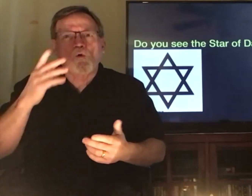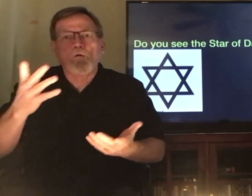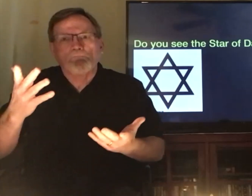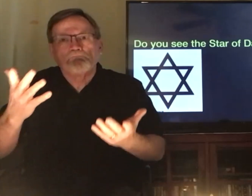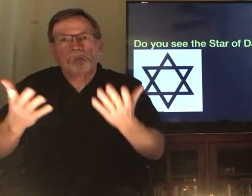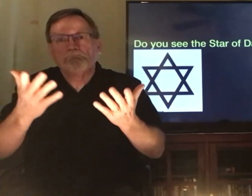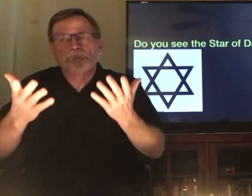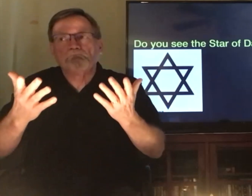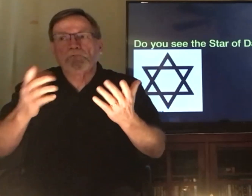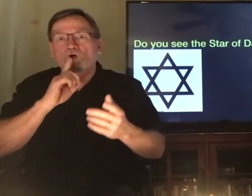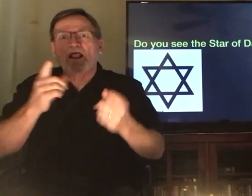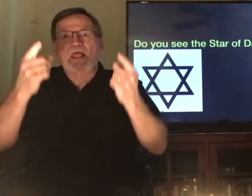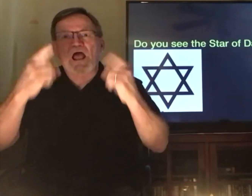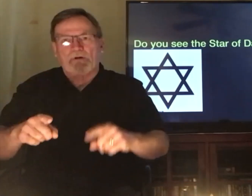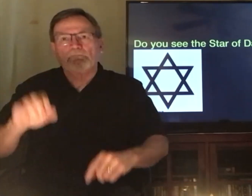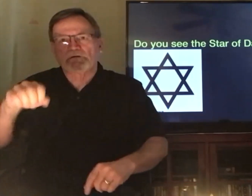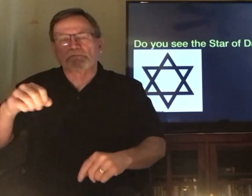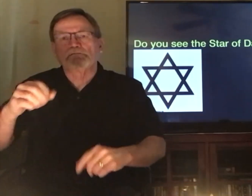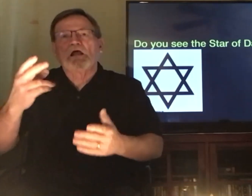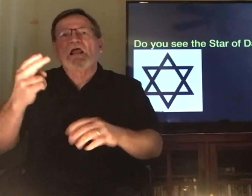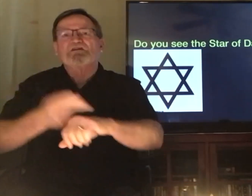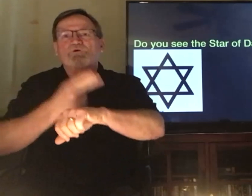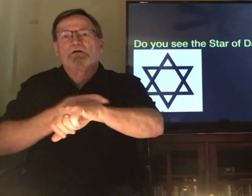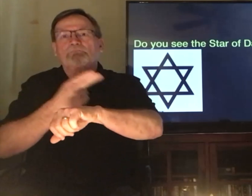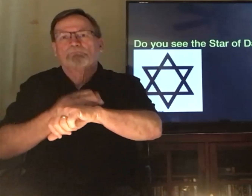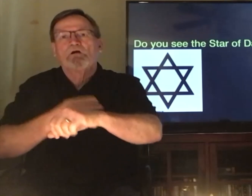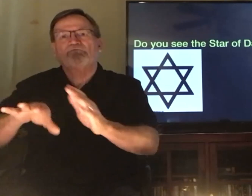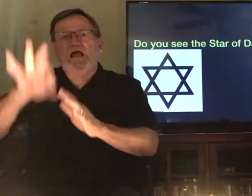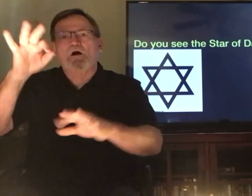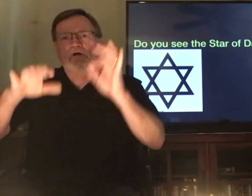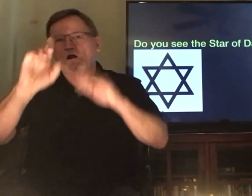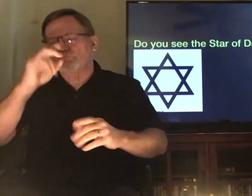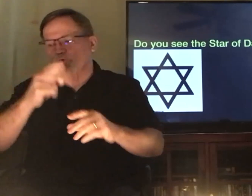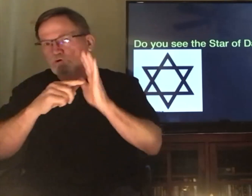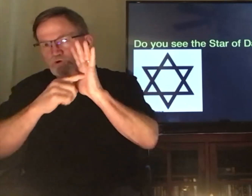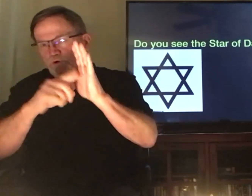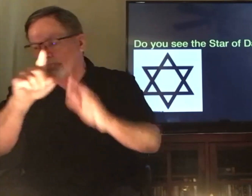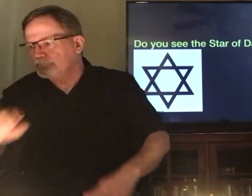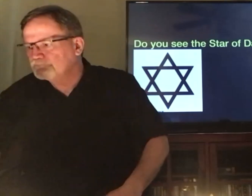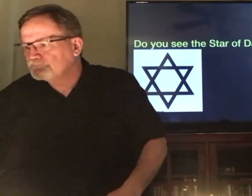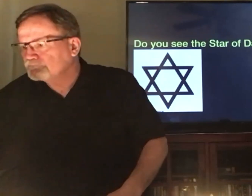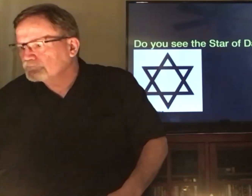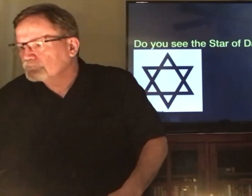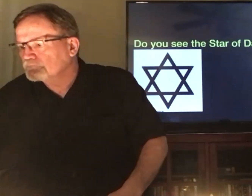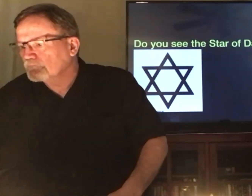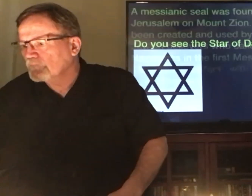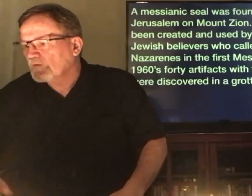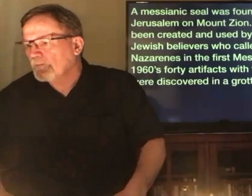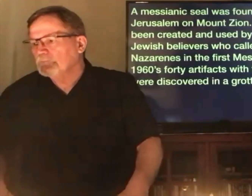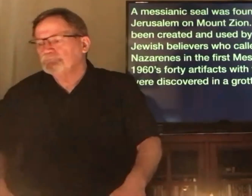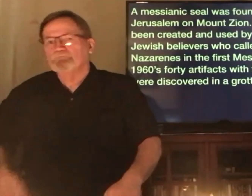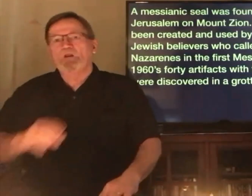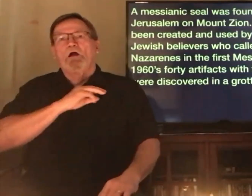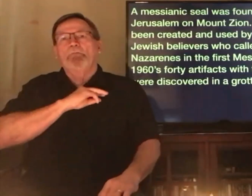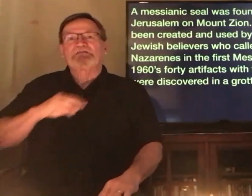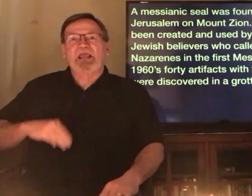Gentile believers represent what? Fish. Back in the old days, they fish the Gentile symbol.